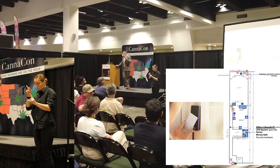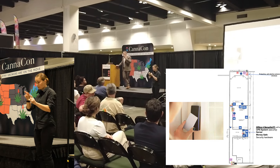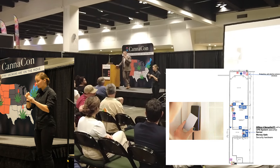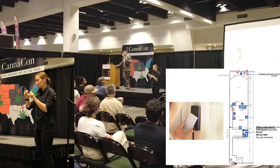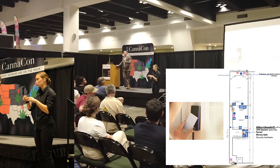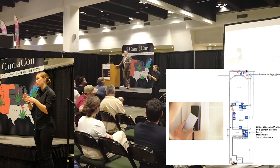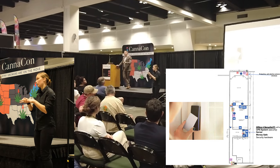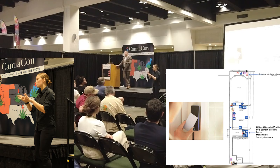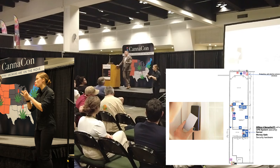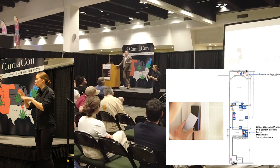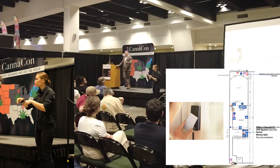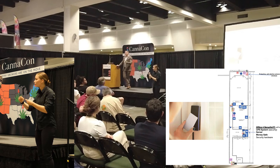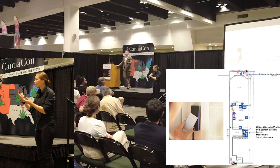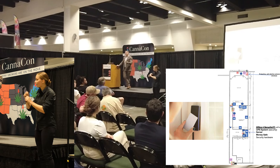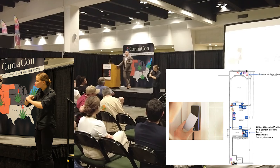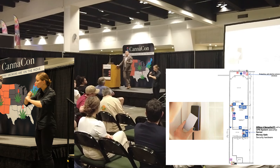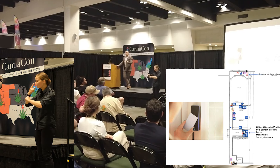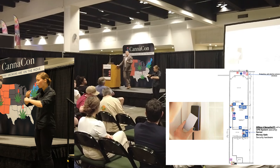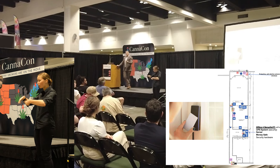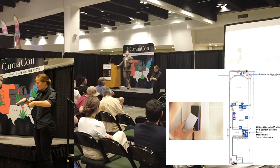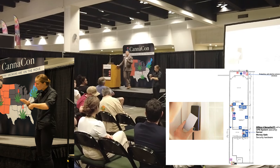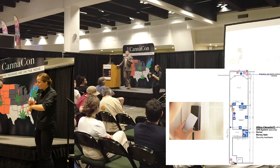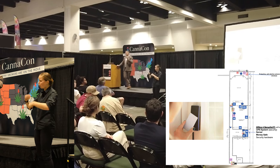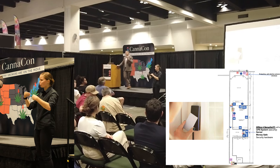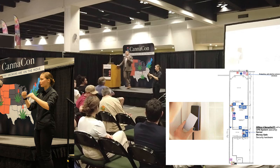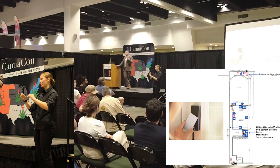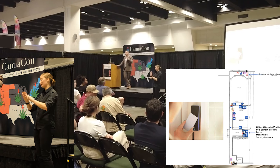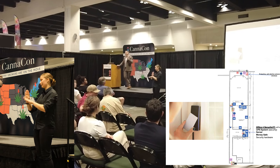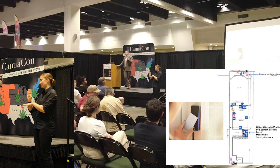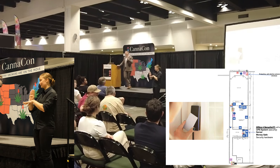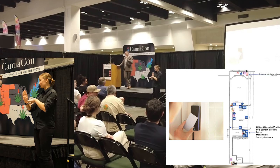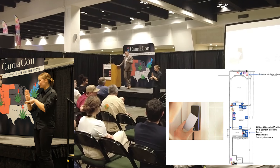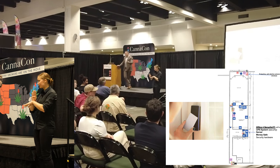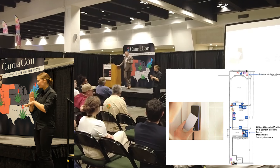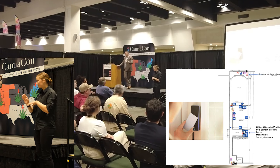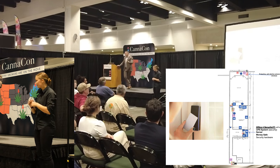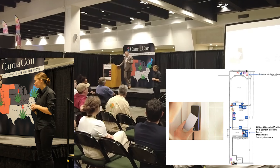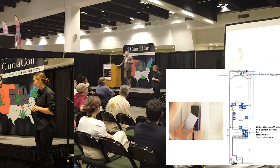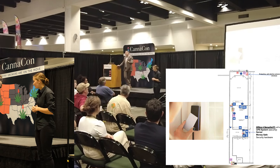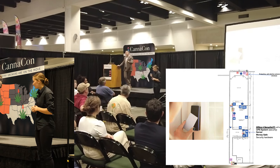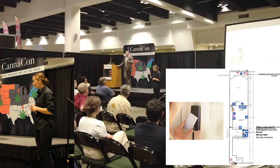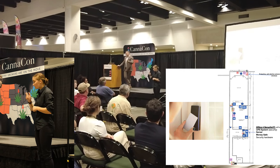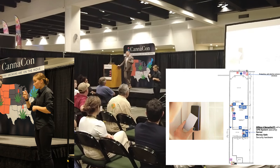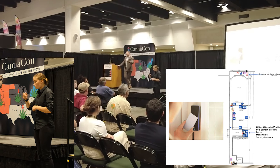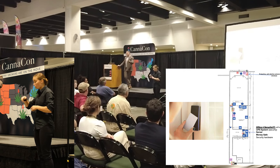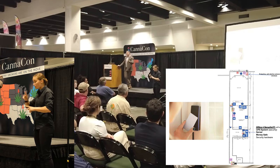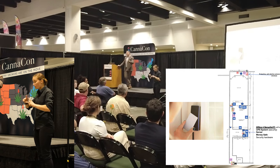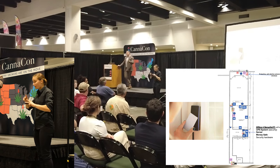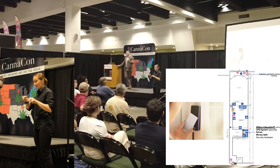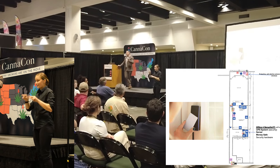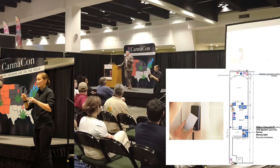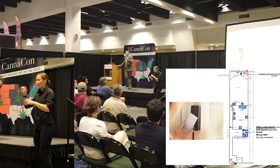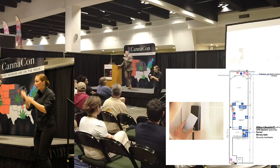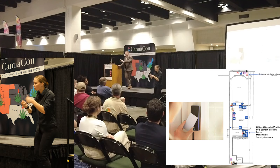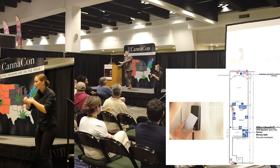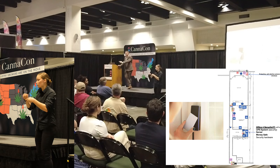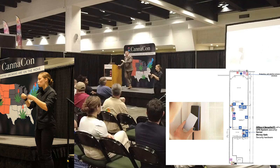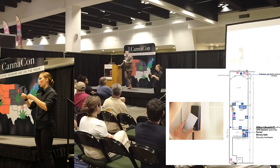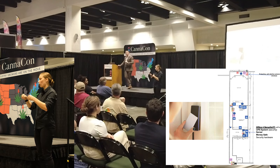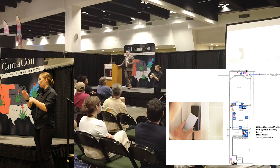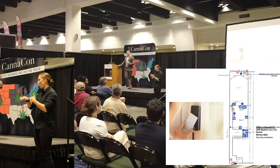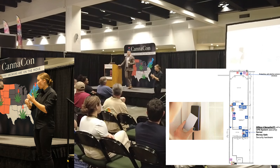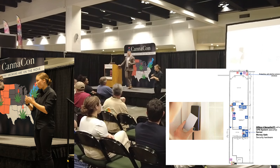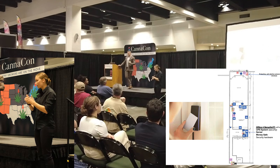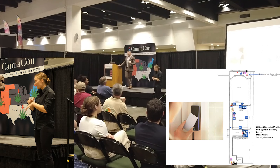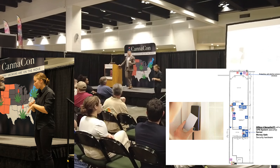security there for the entire retail operation, because those folks maintain line of sight on everyone that's in the store at all times, even if the